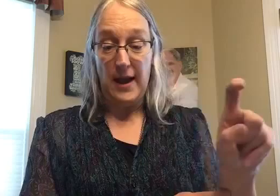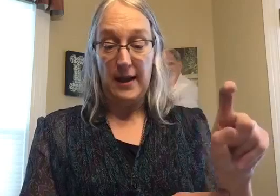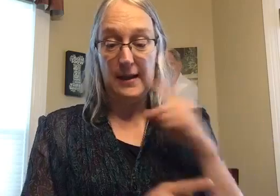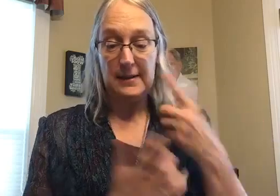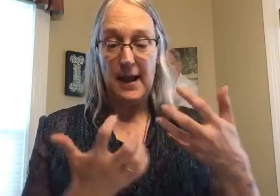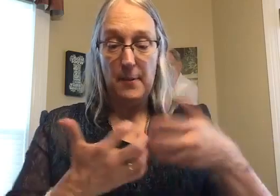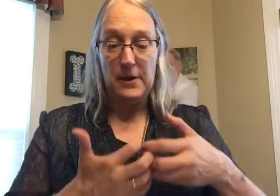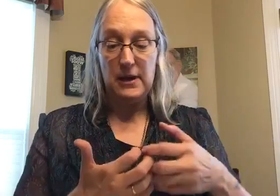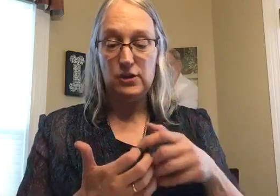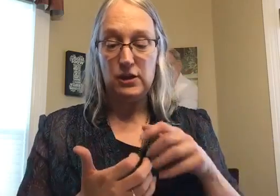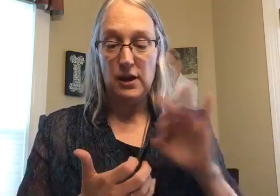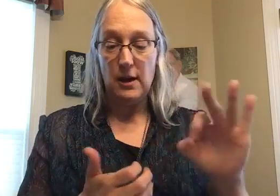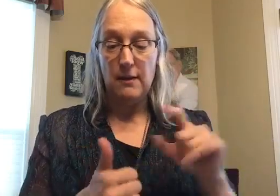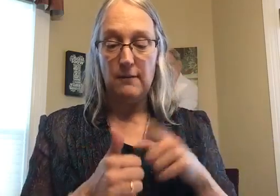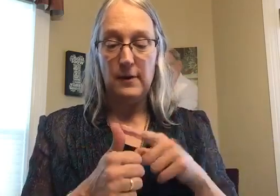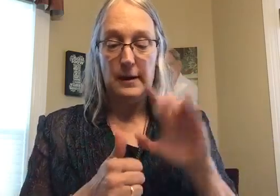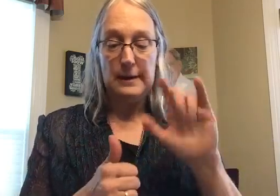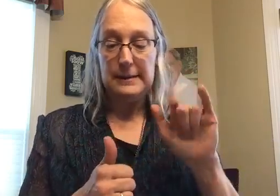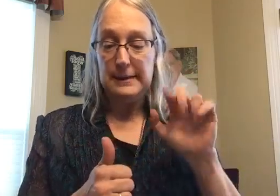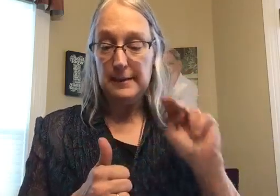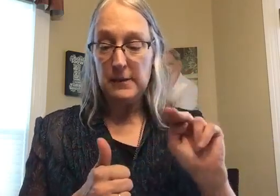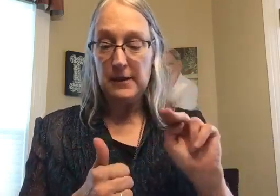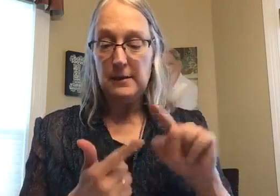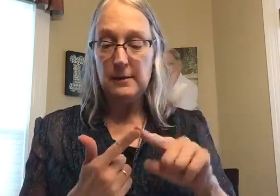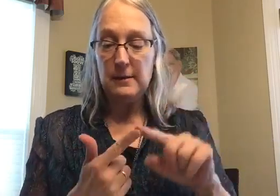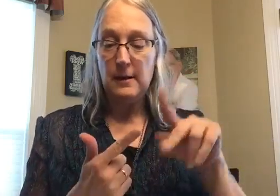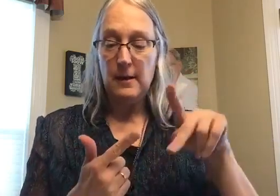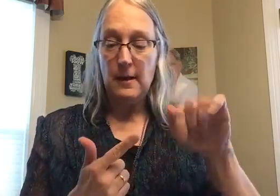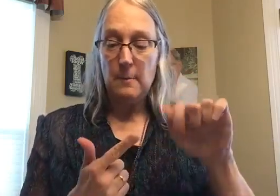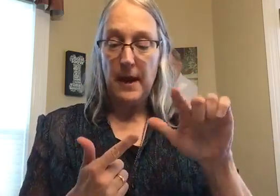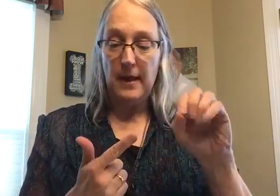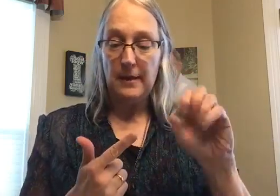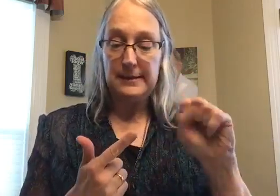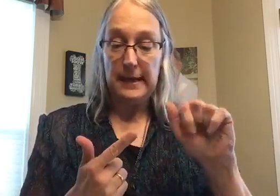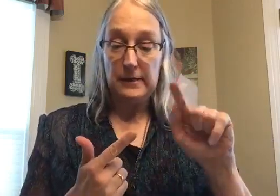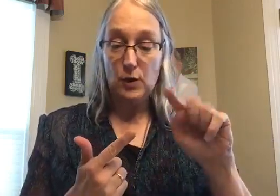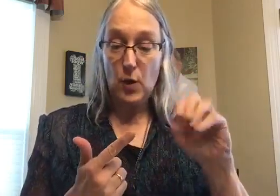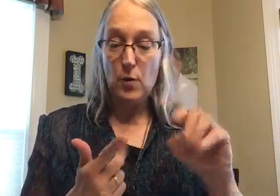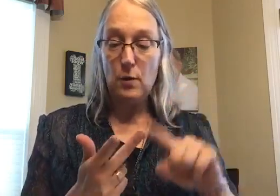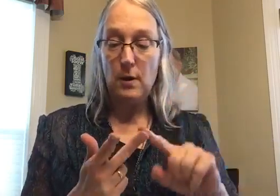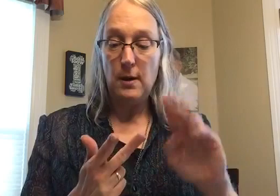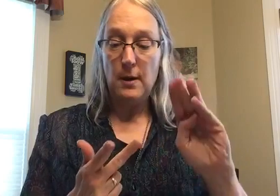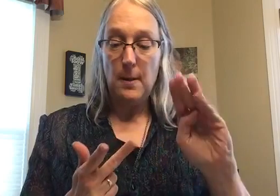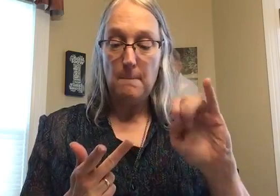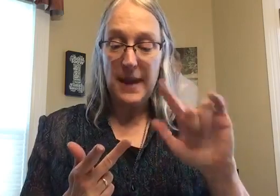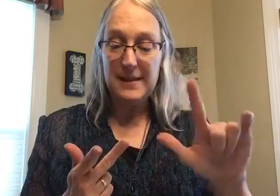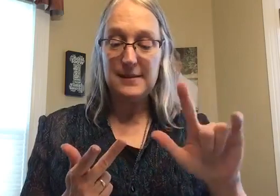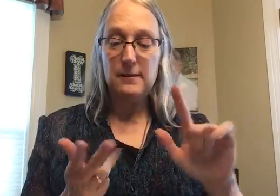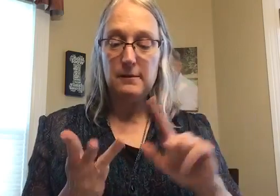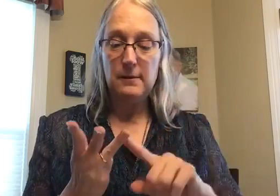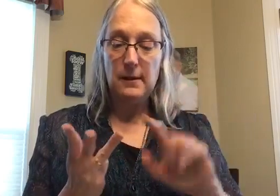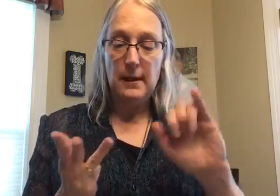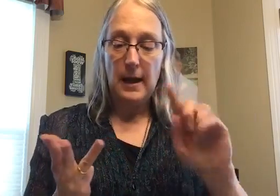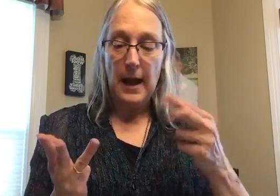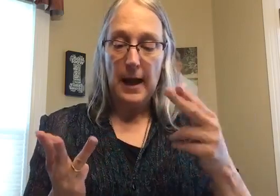is a combination of cinnamon, Palo Santo, basil,